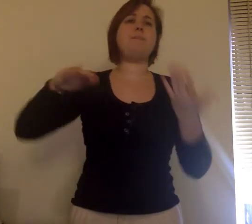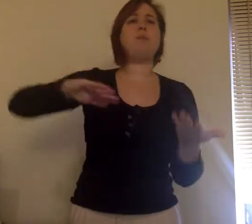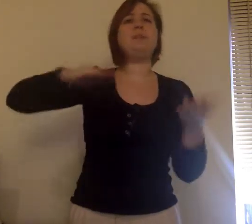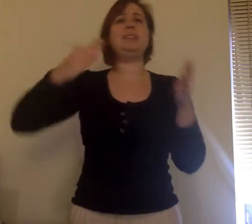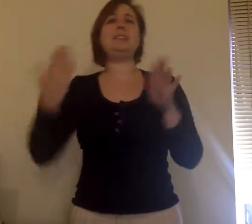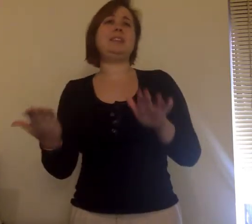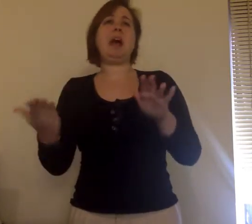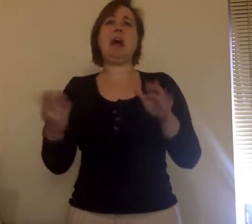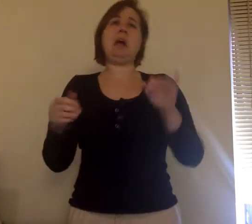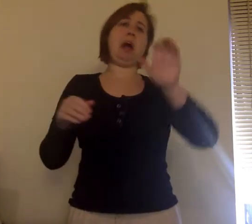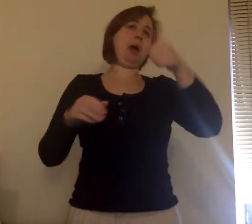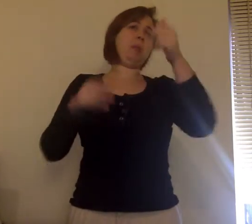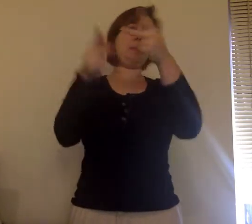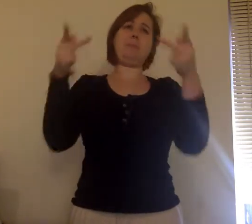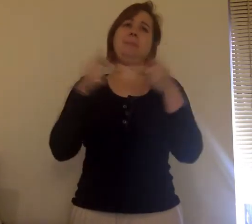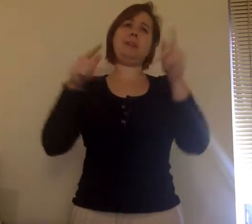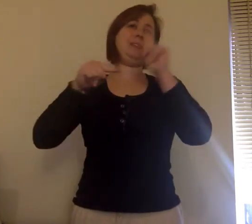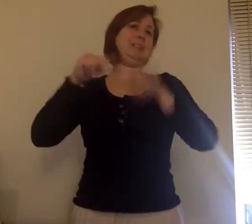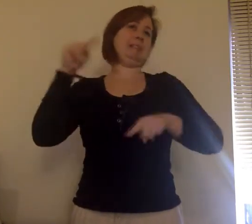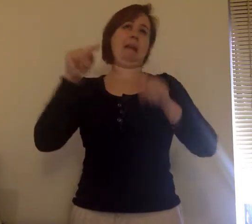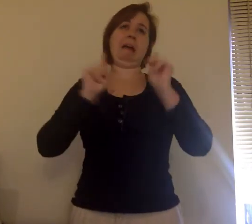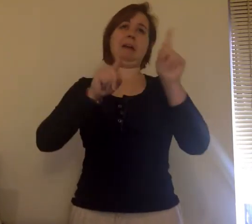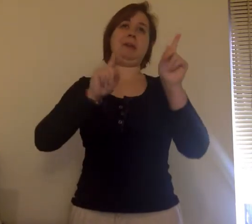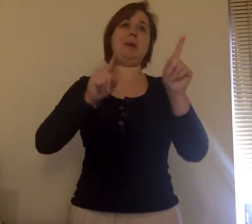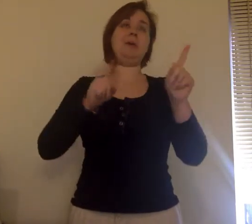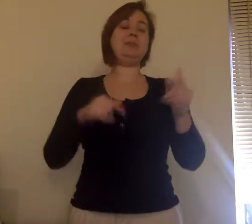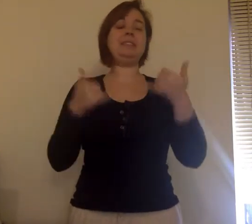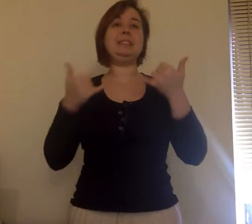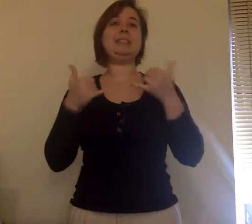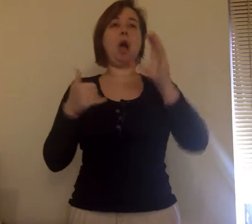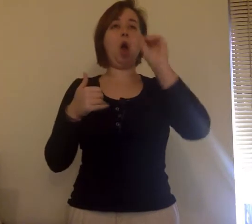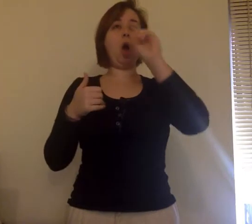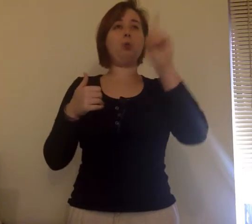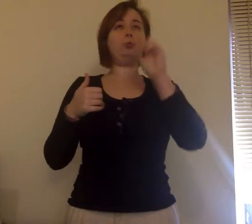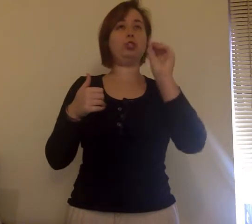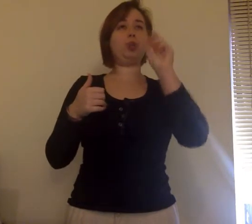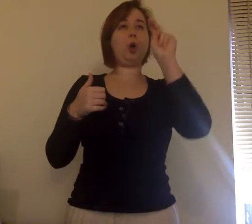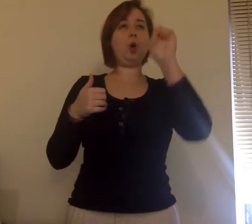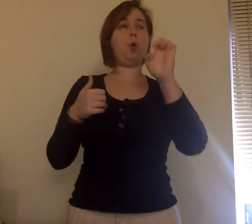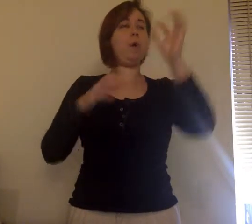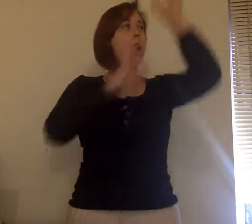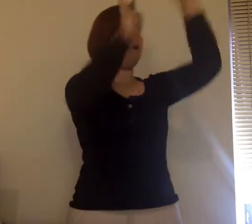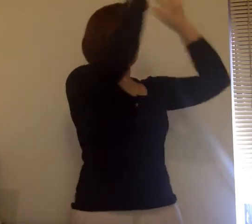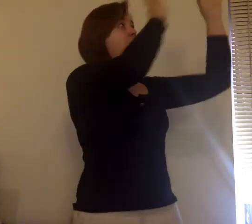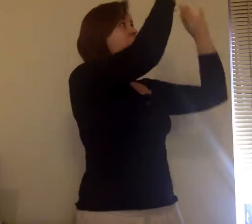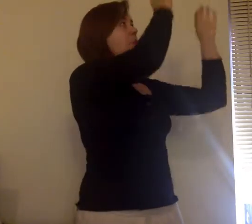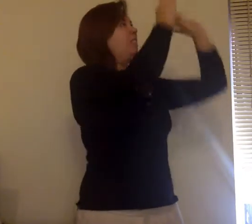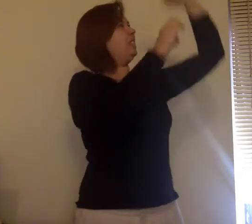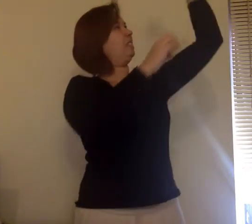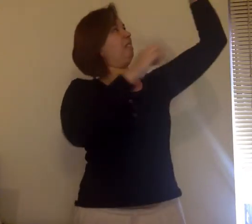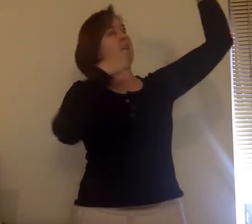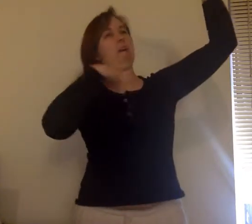I am afraid to go out in the sun now because of the holes in our ozone. I am afraid to breathe the